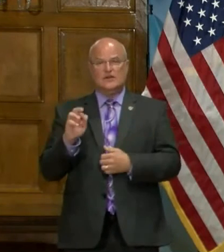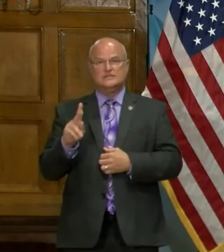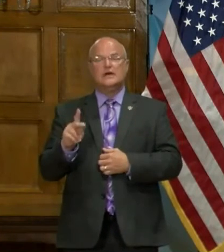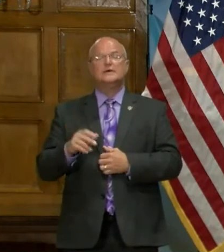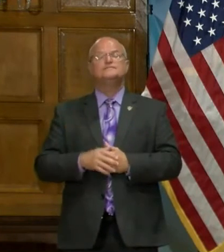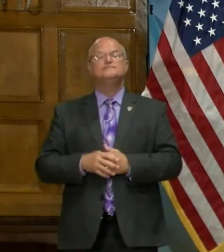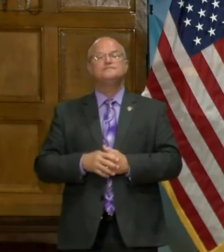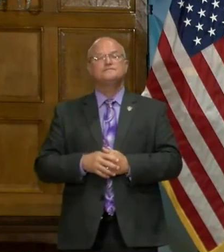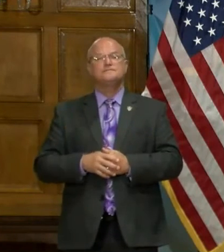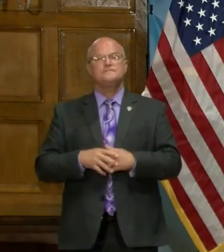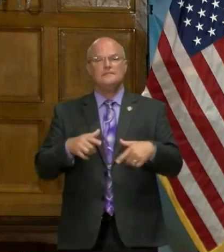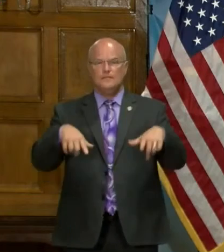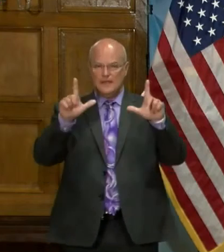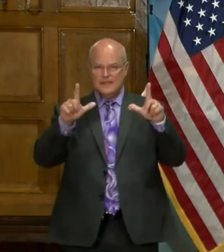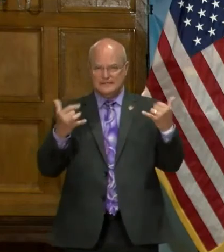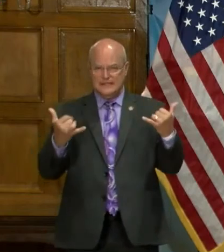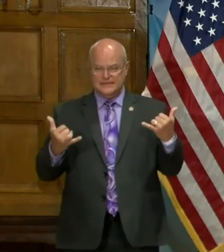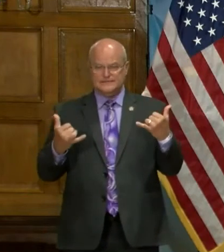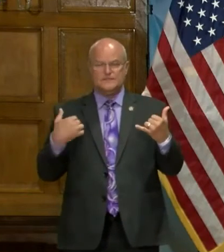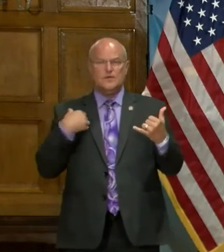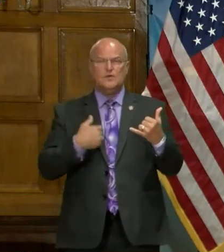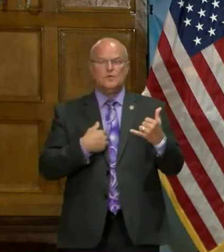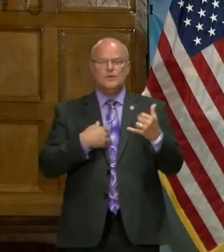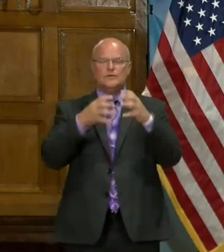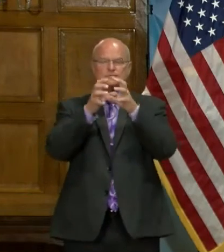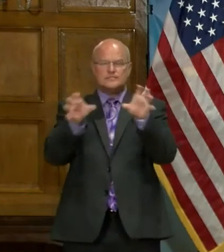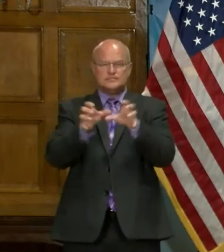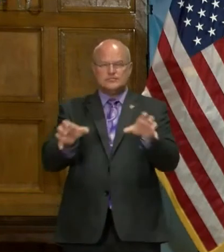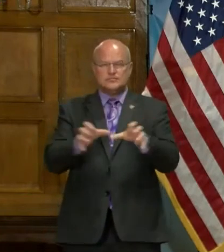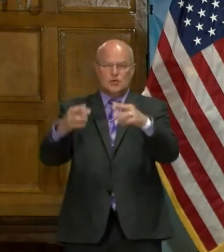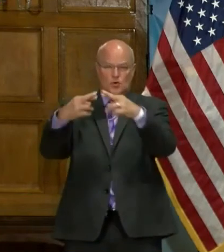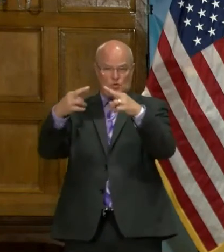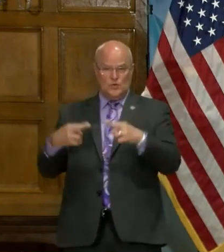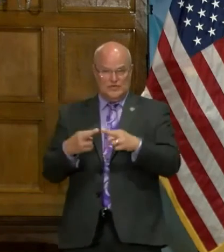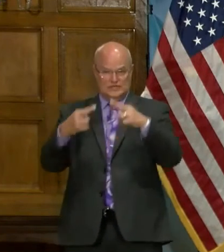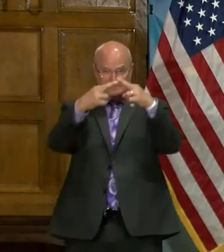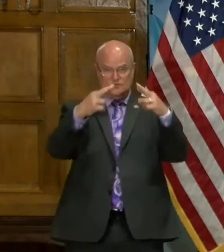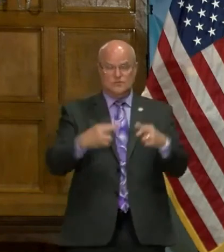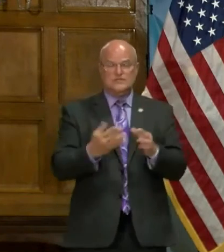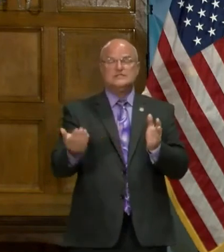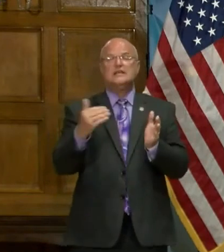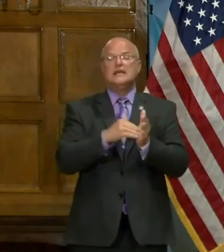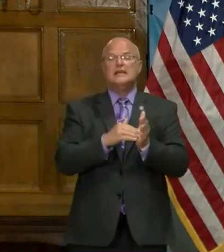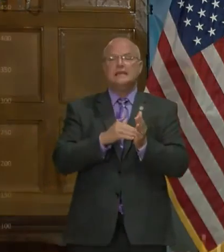And then I wanted to go to the slides, and we're going to break this down by region again.